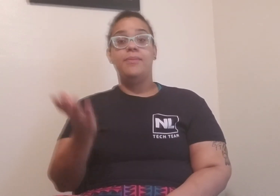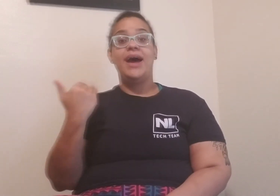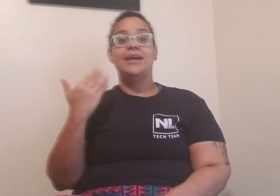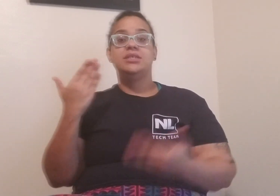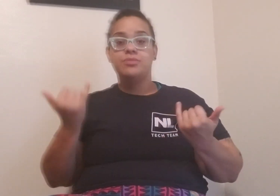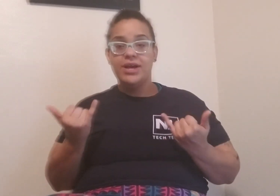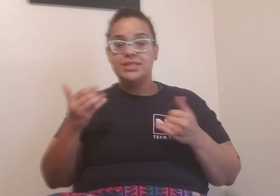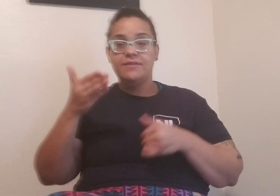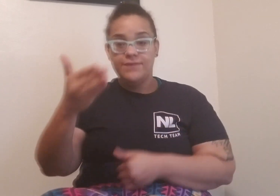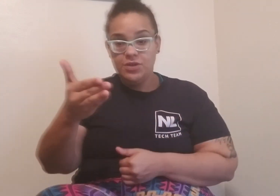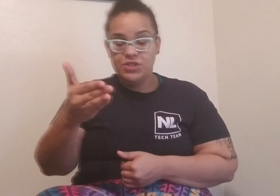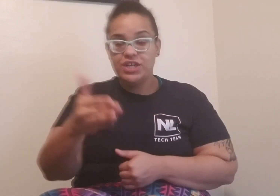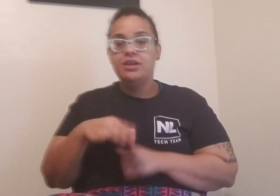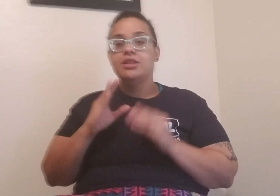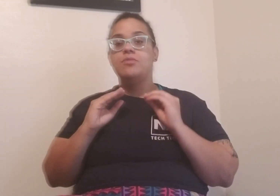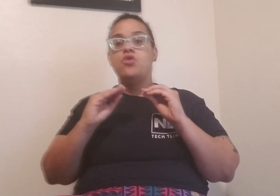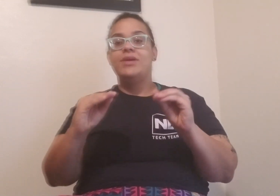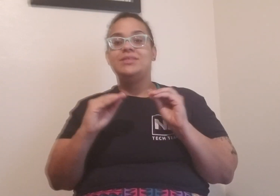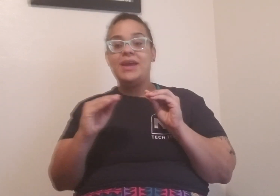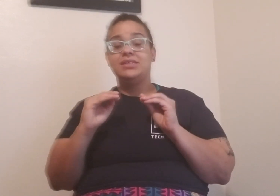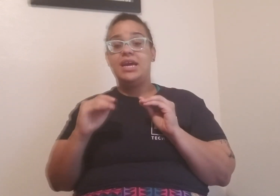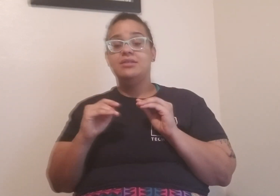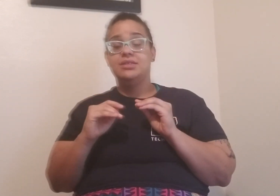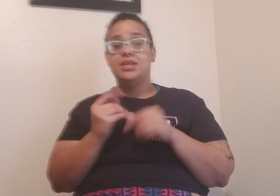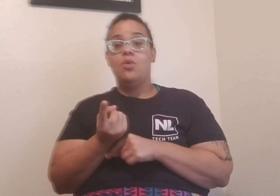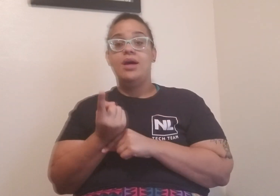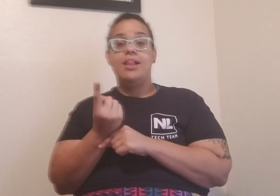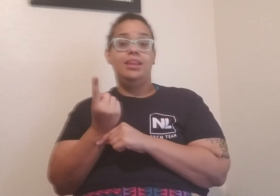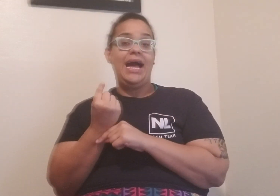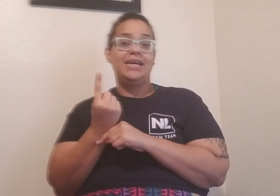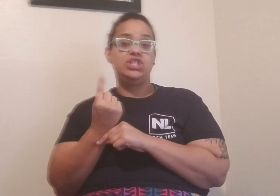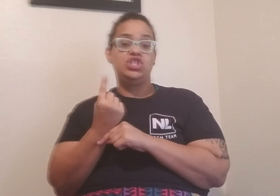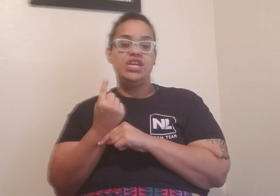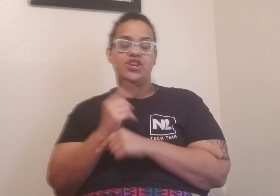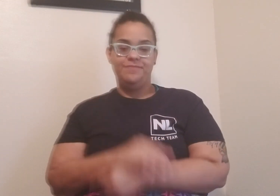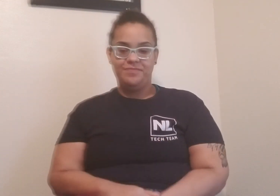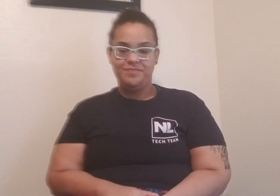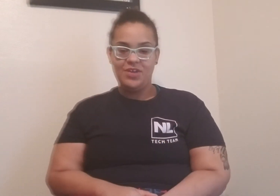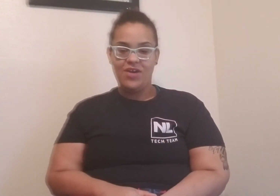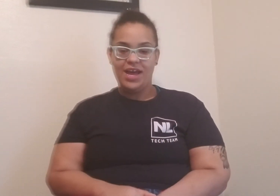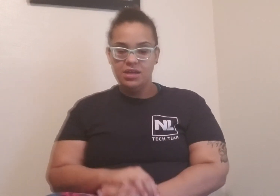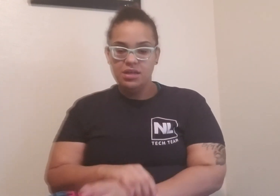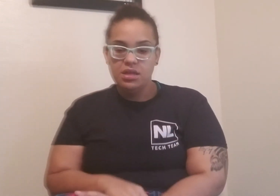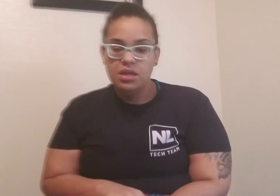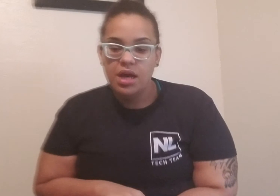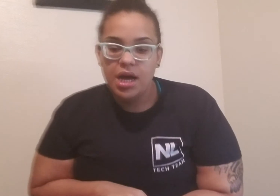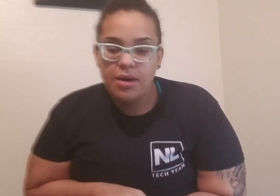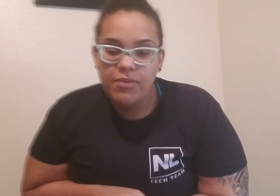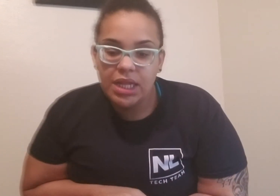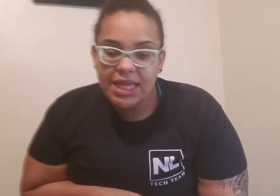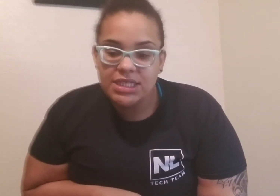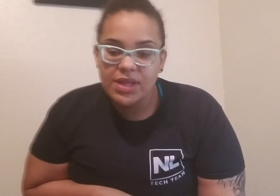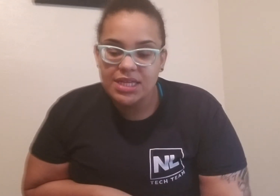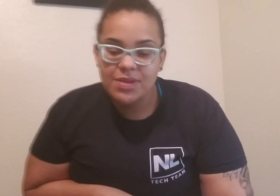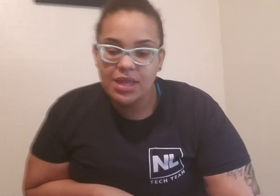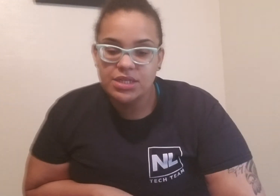past, present, future, the movements make sense. So last year, okay? Last week, last month, last